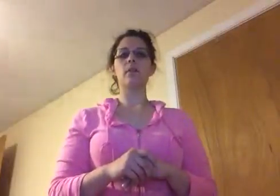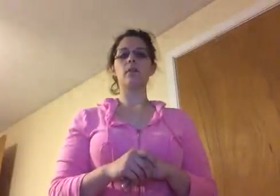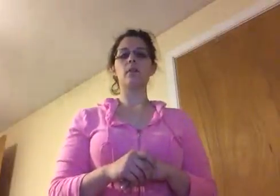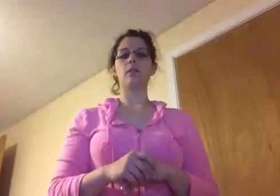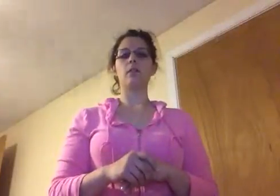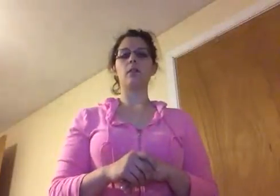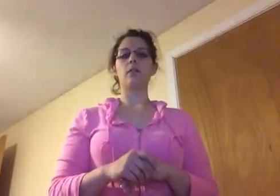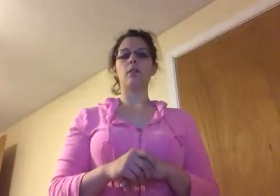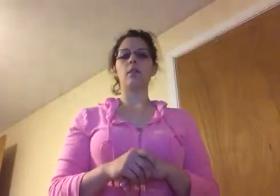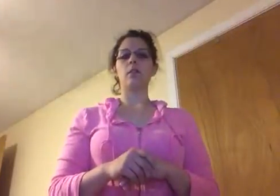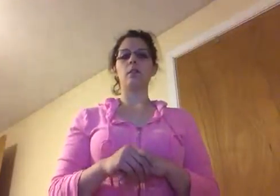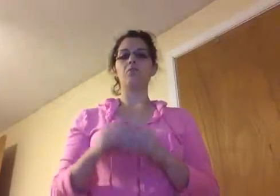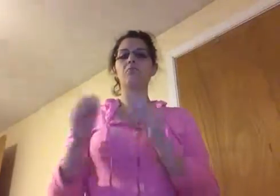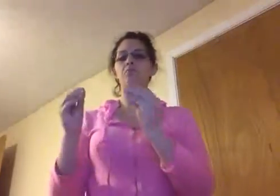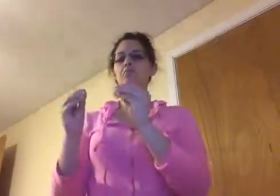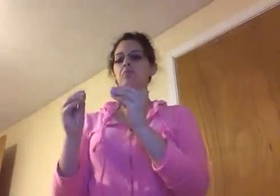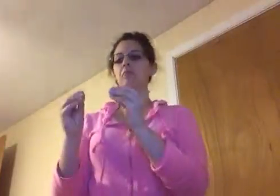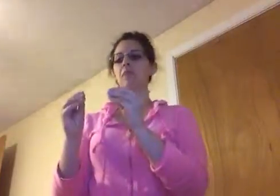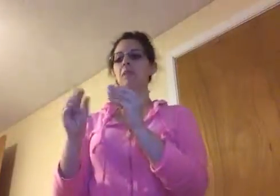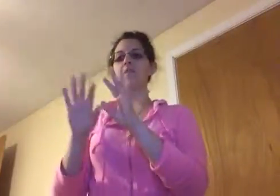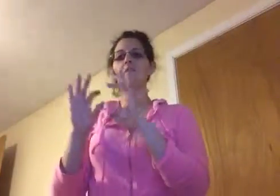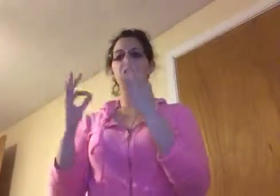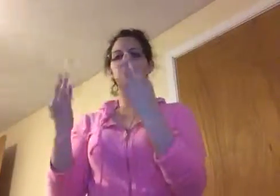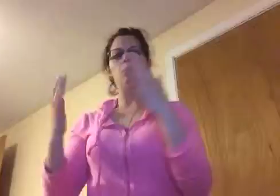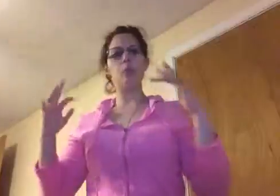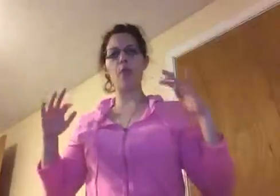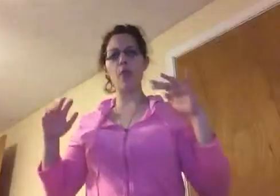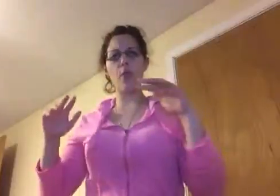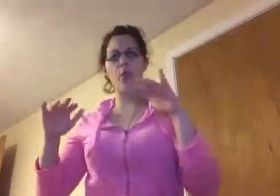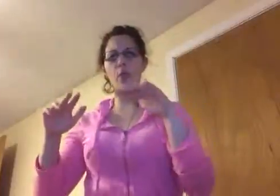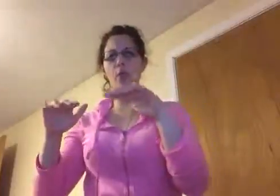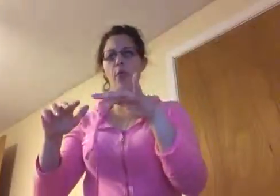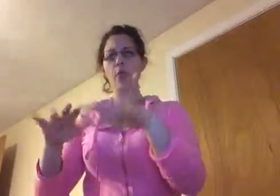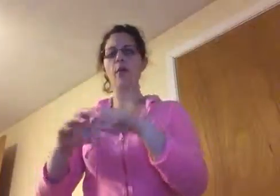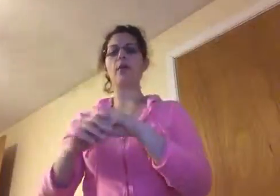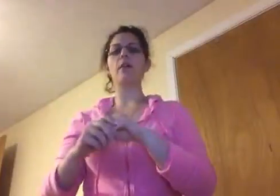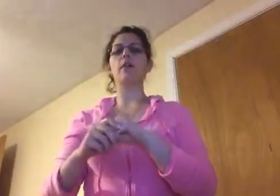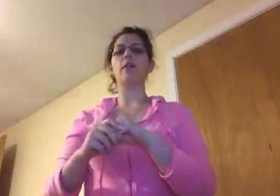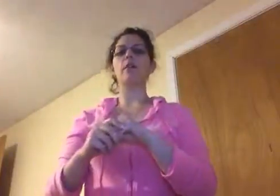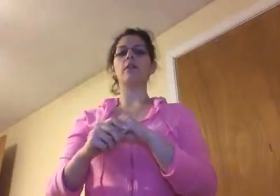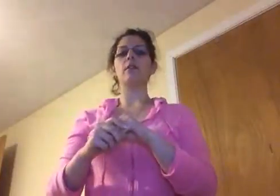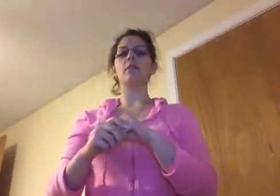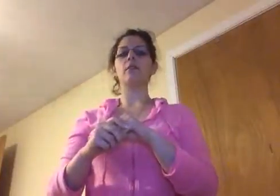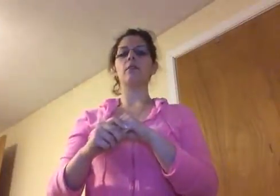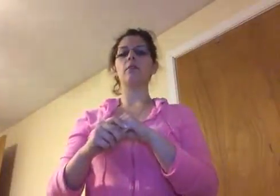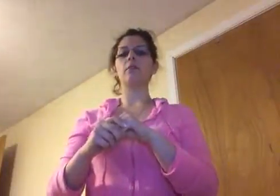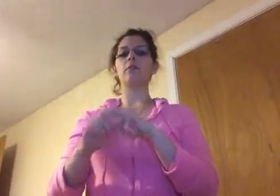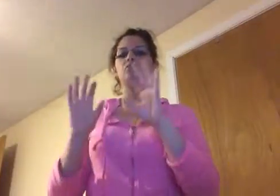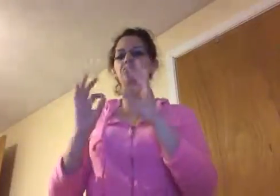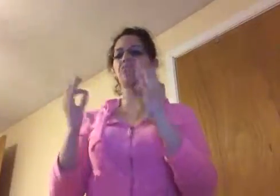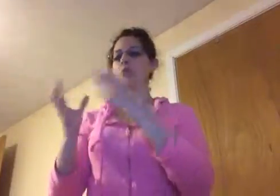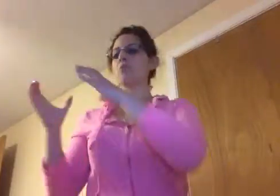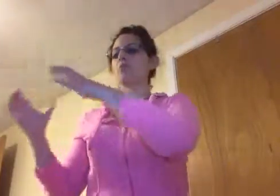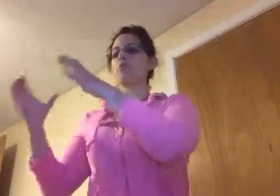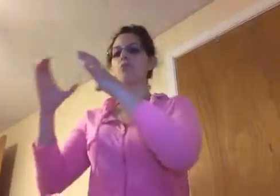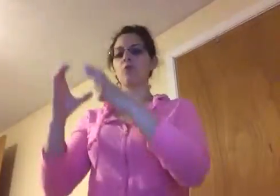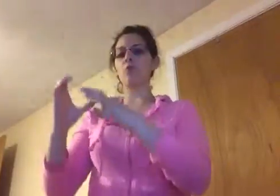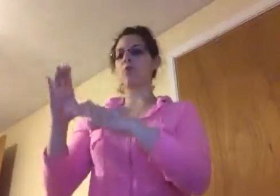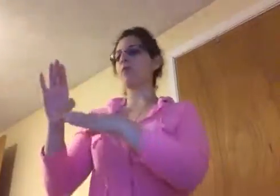were a lot more families than in the Virginia colonies. People came with full families rather than just men coming to strike it rich. The